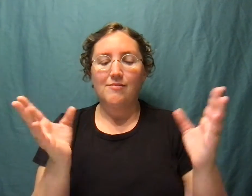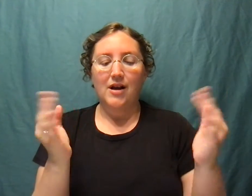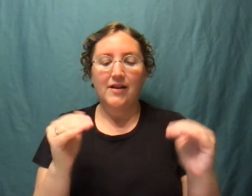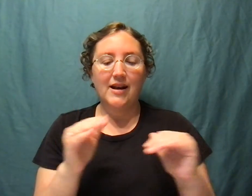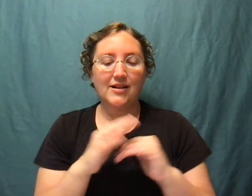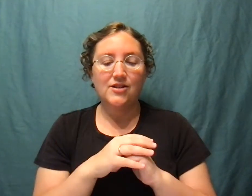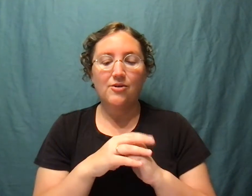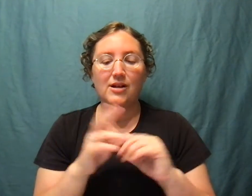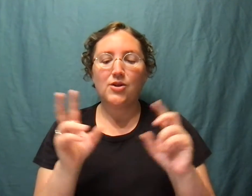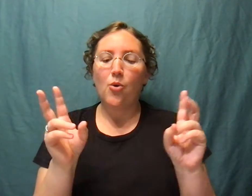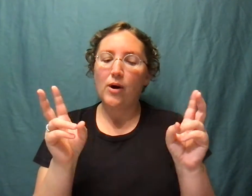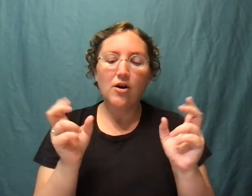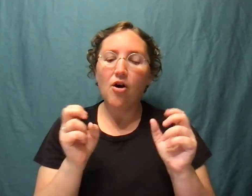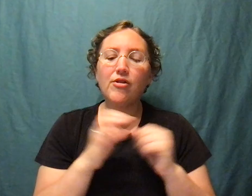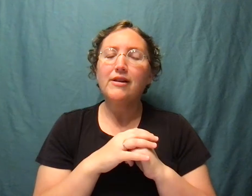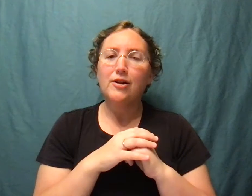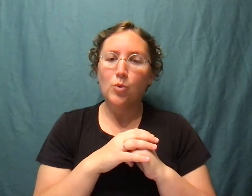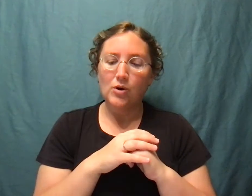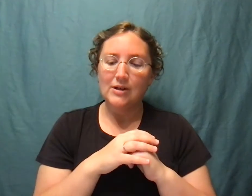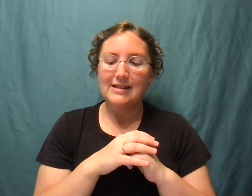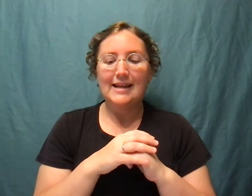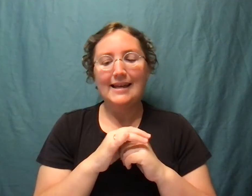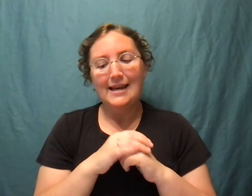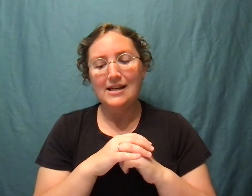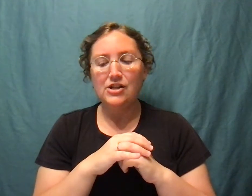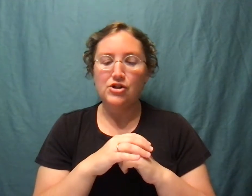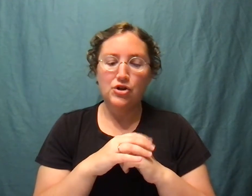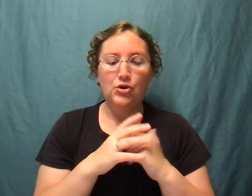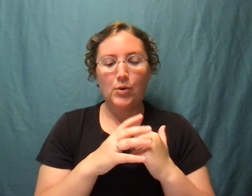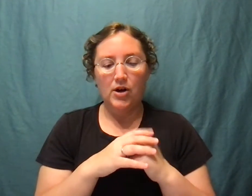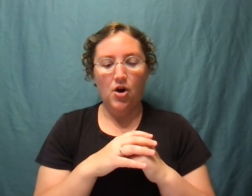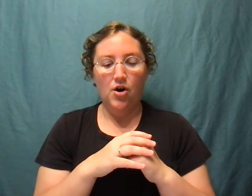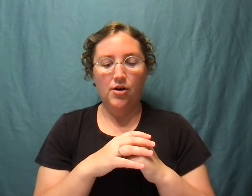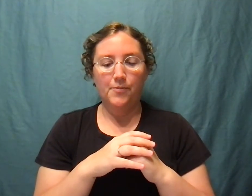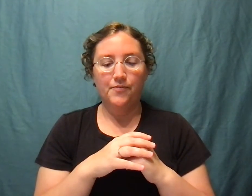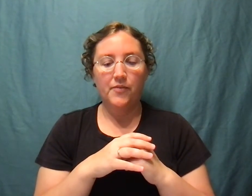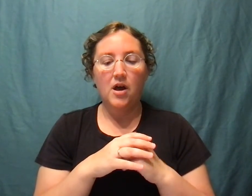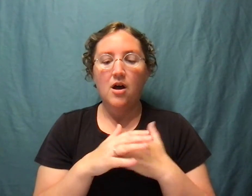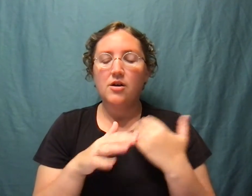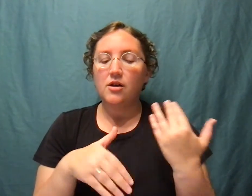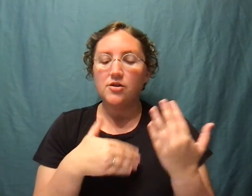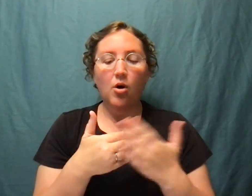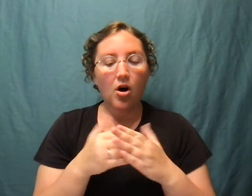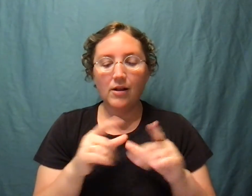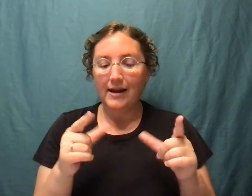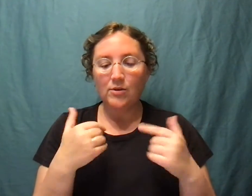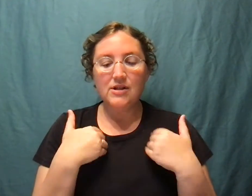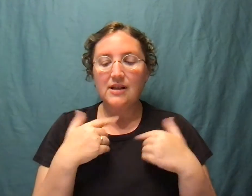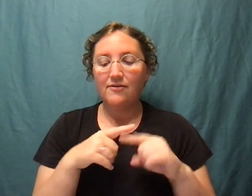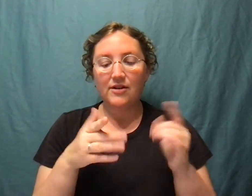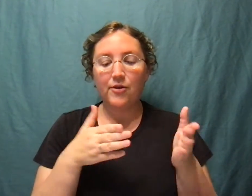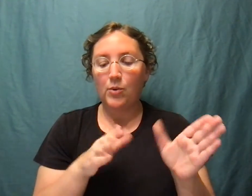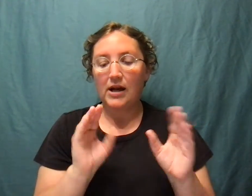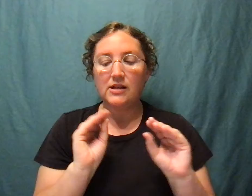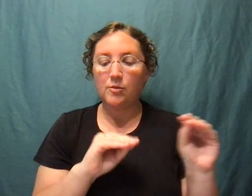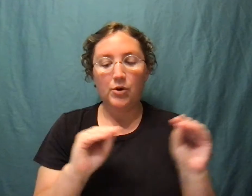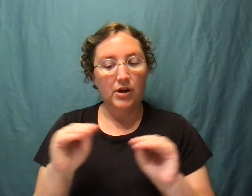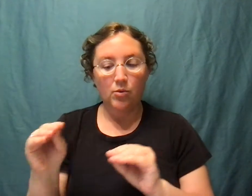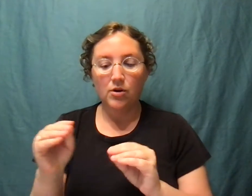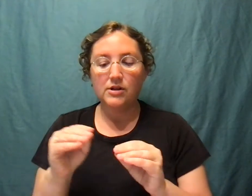The next note is, where are all the little words like is, to, and are? So all languages have different ways of putting words